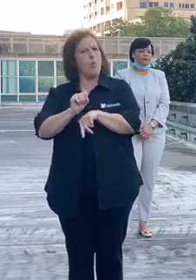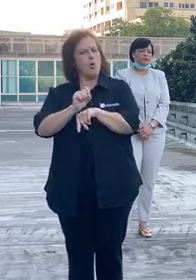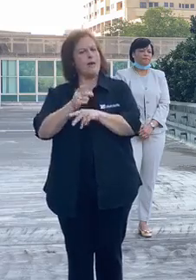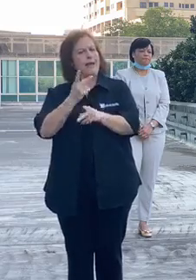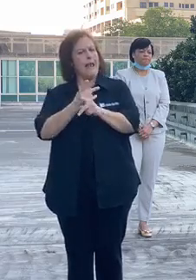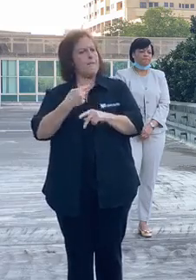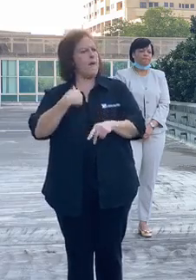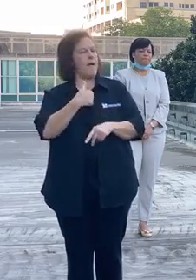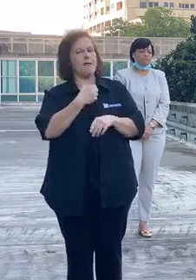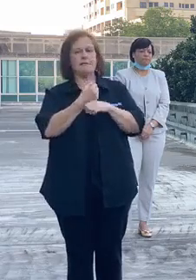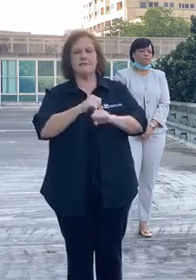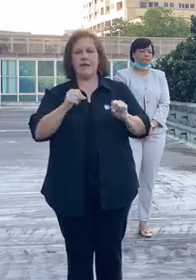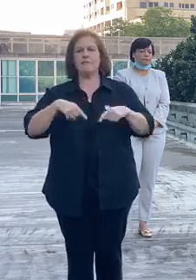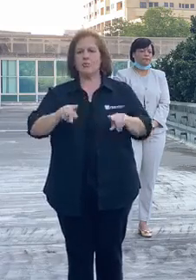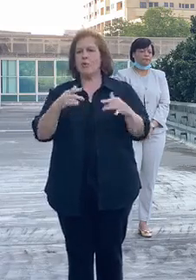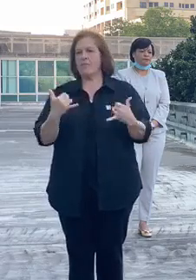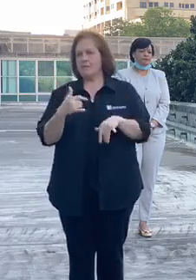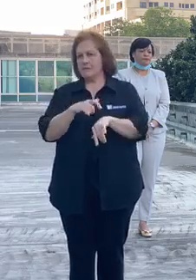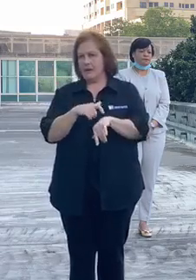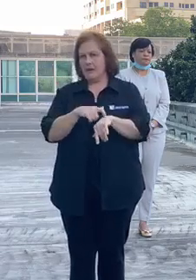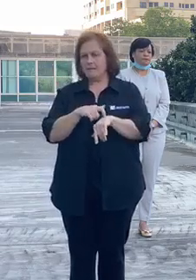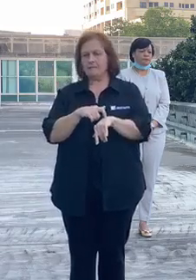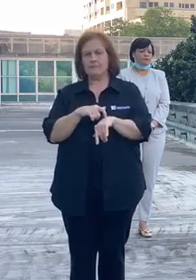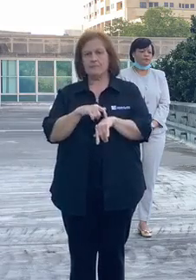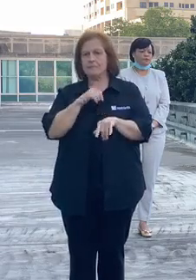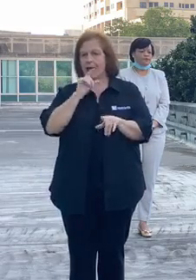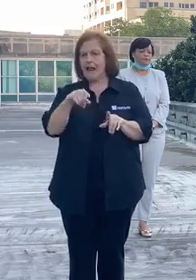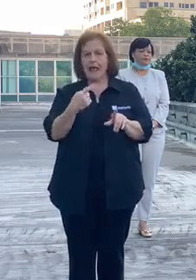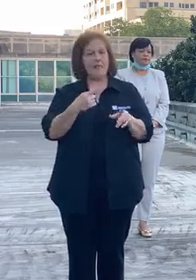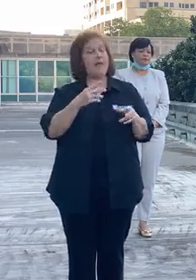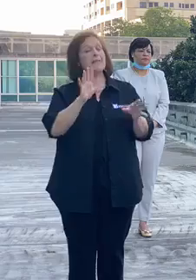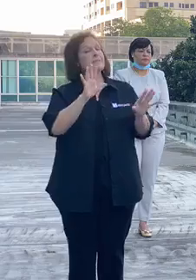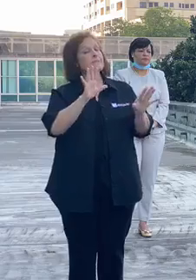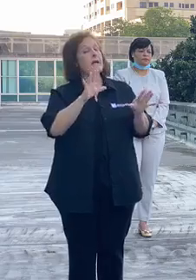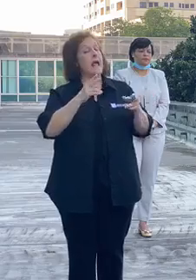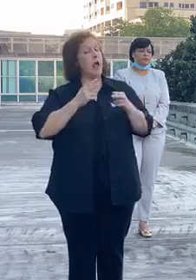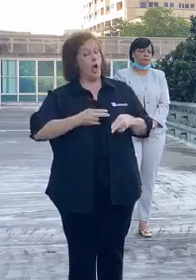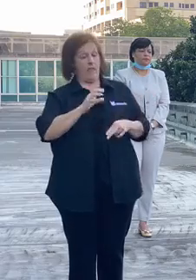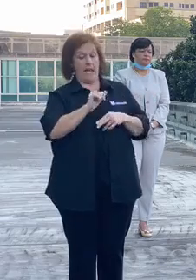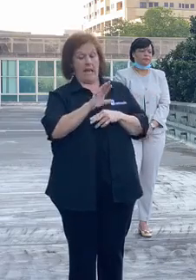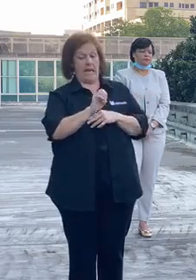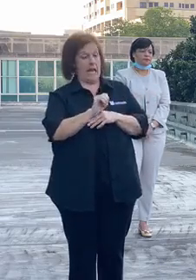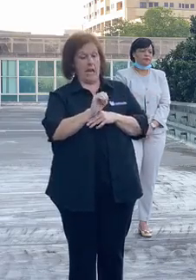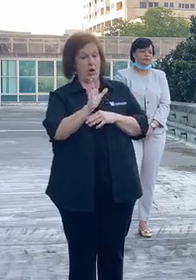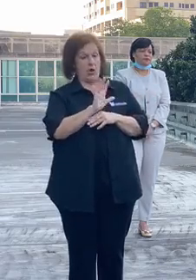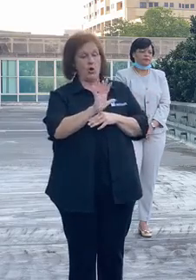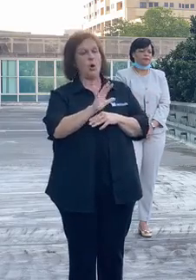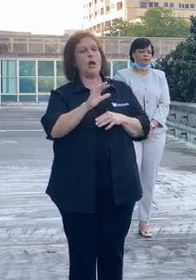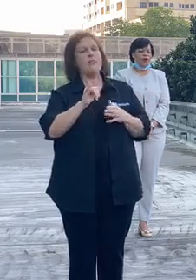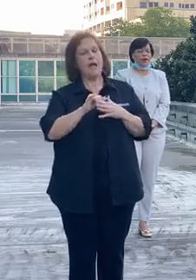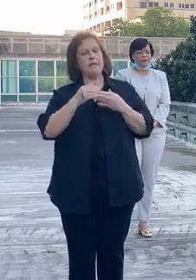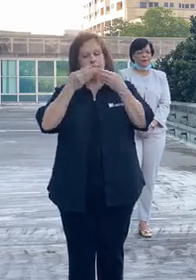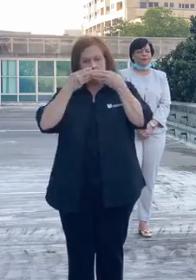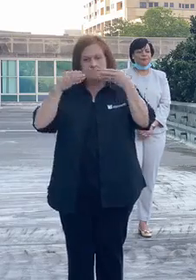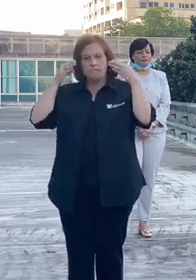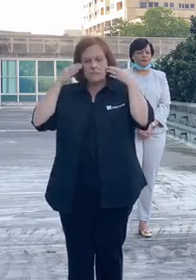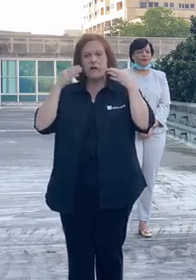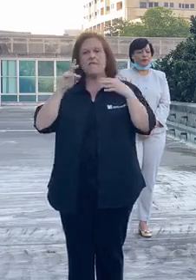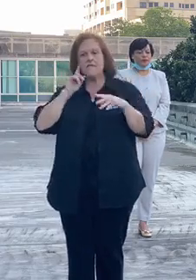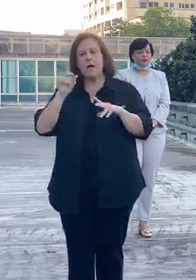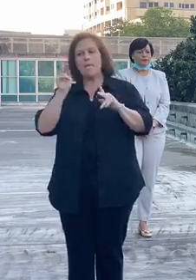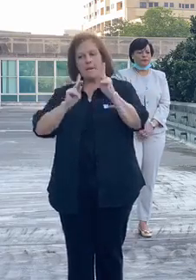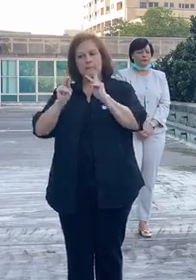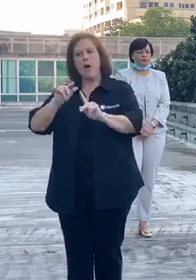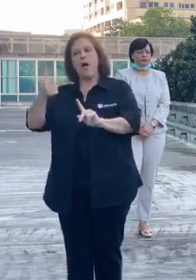rest of us safe during this crisis. Again, this is not our healthcare worker community. These are face coverings for everyone else who is ensuring